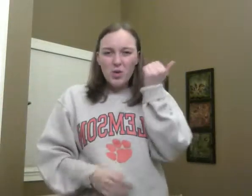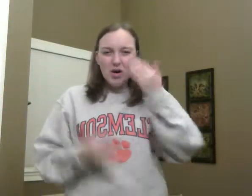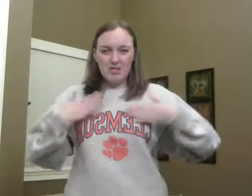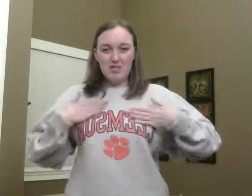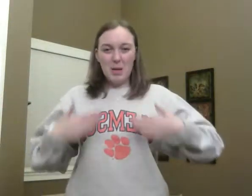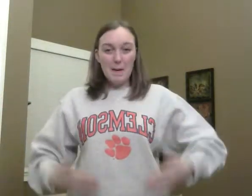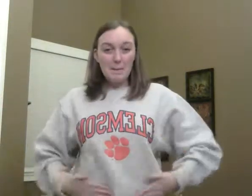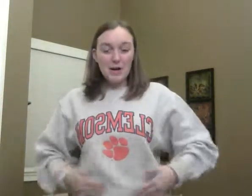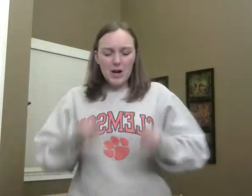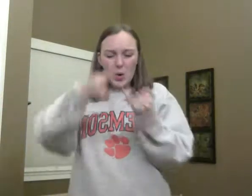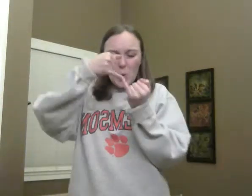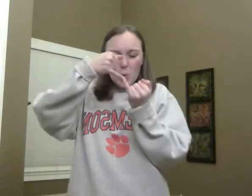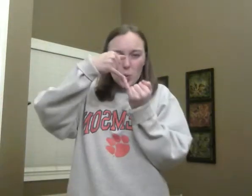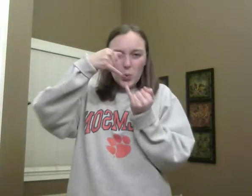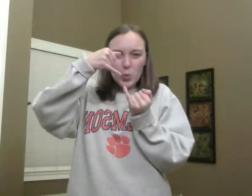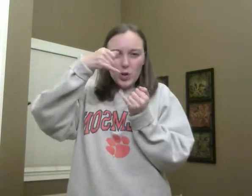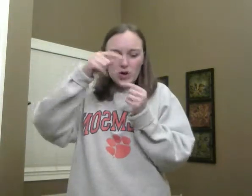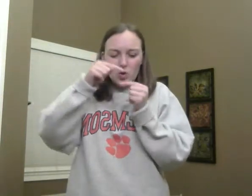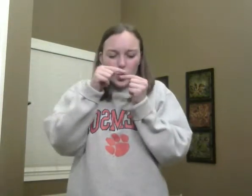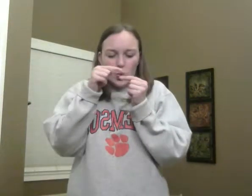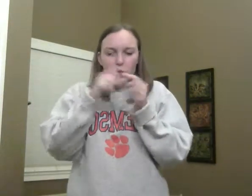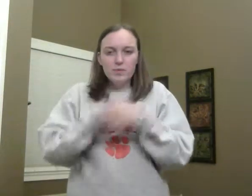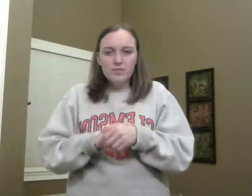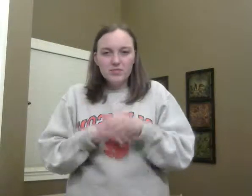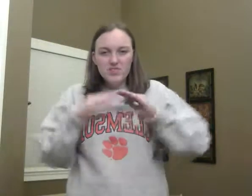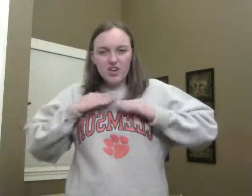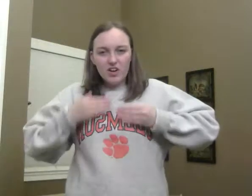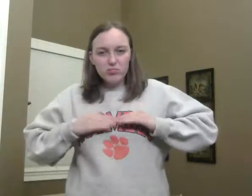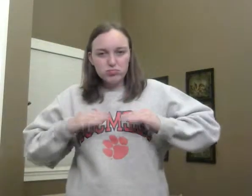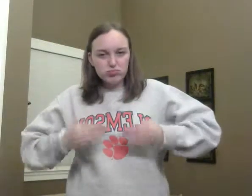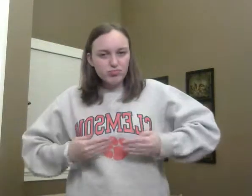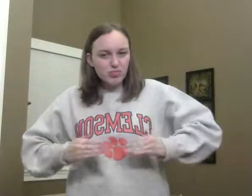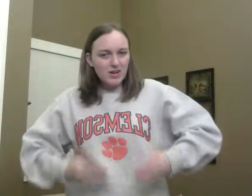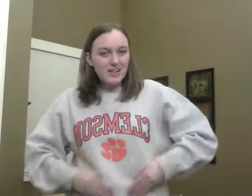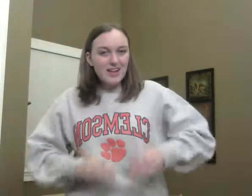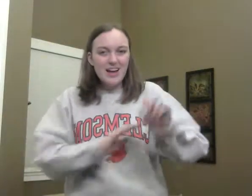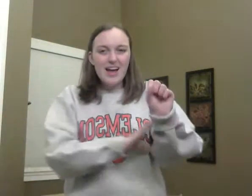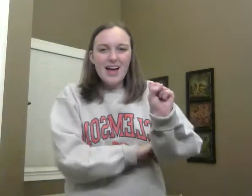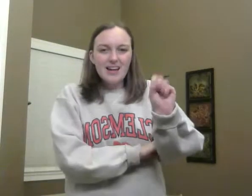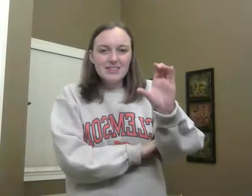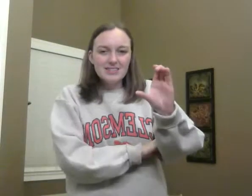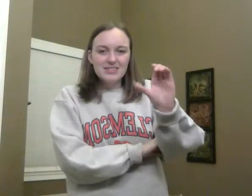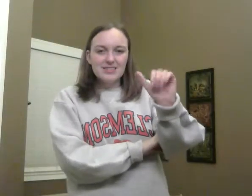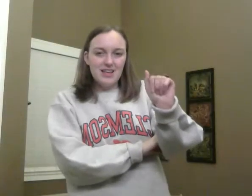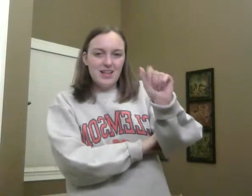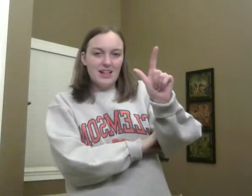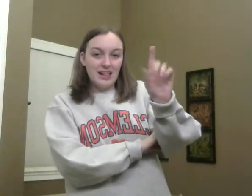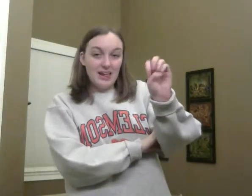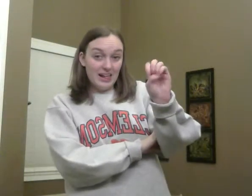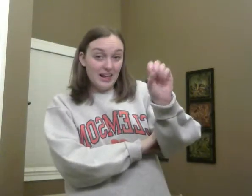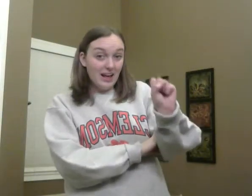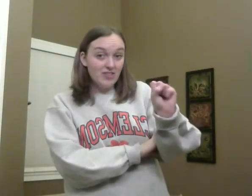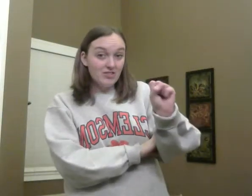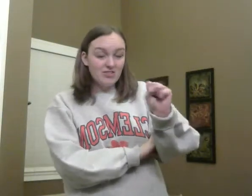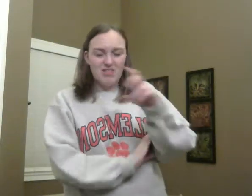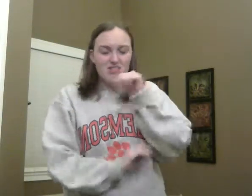1/2 inch long, and it is covered with scales that keep it from getting heavy and sinking. Like all insects, the water strider